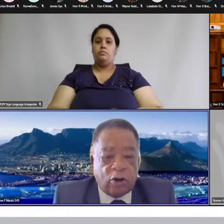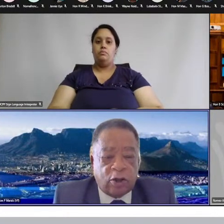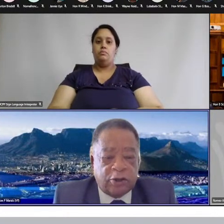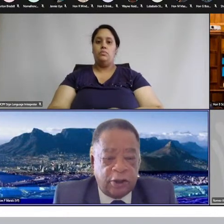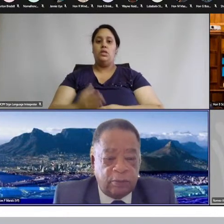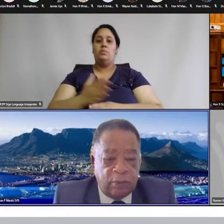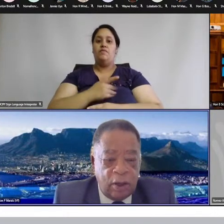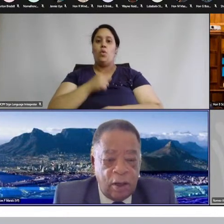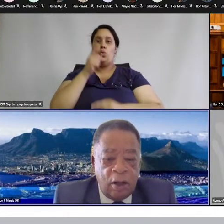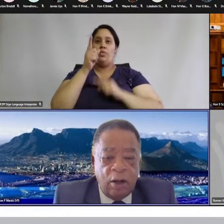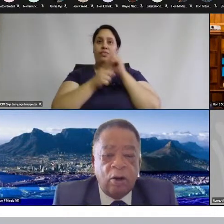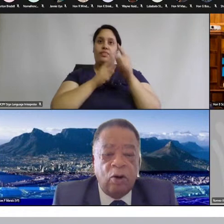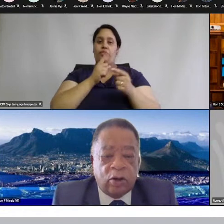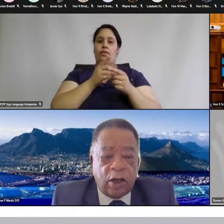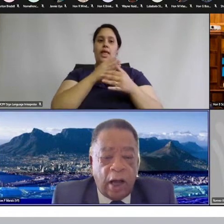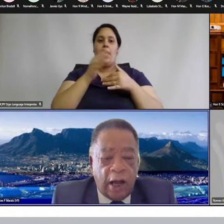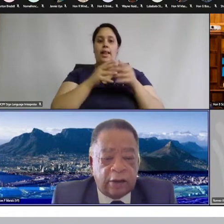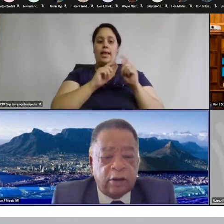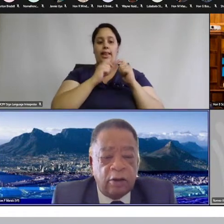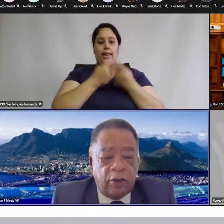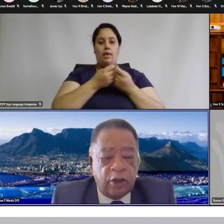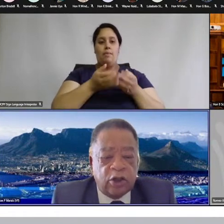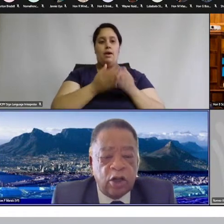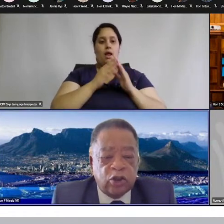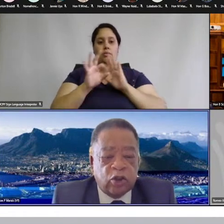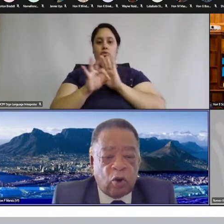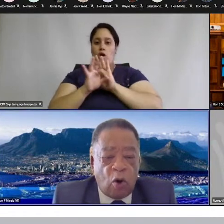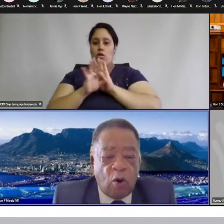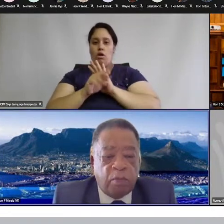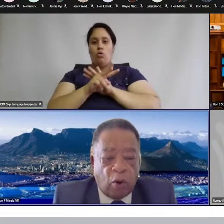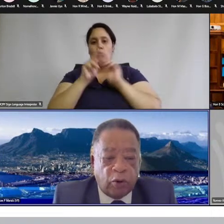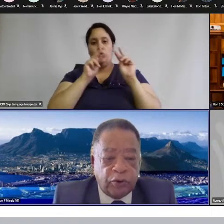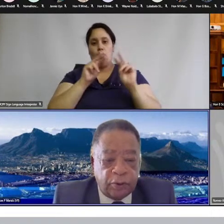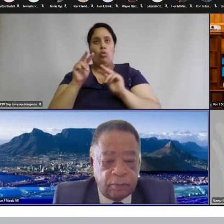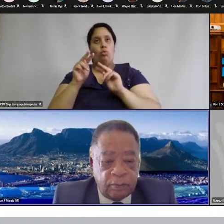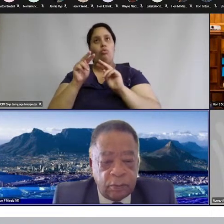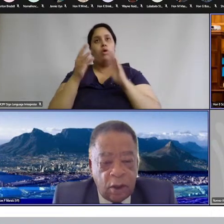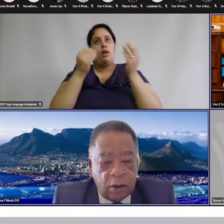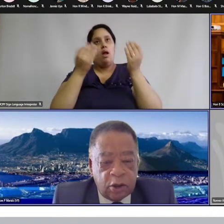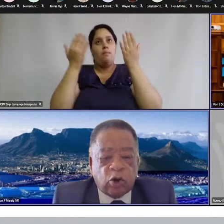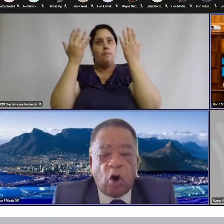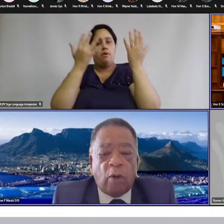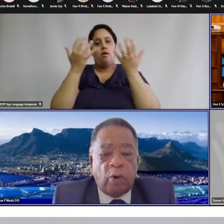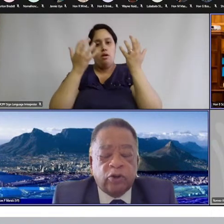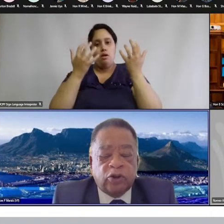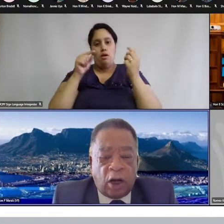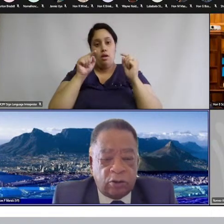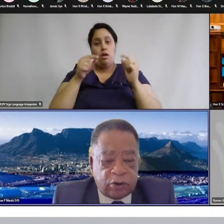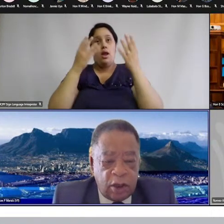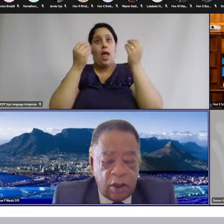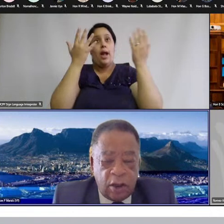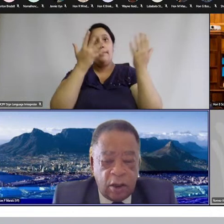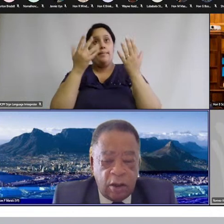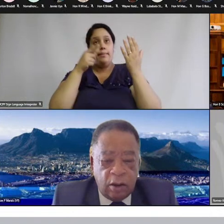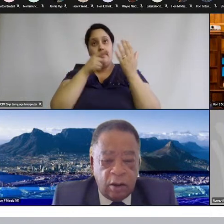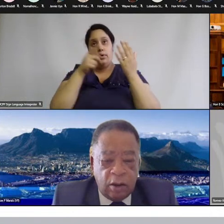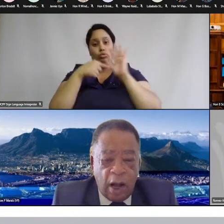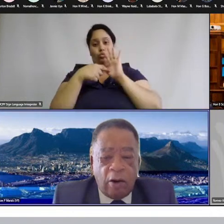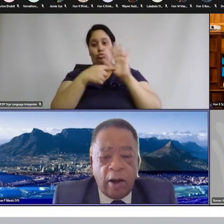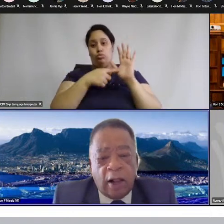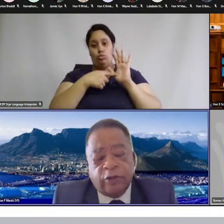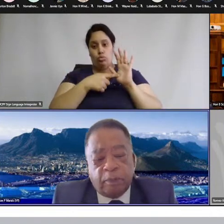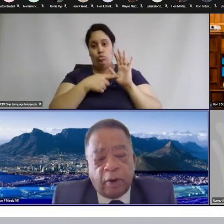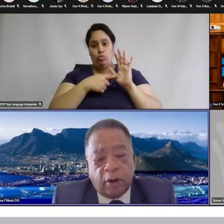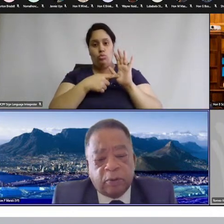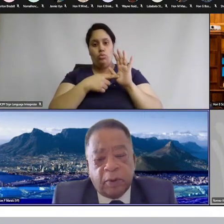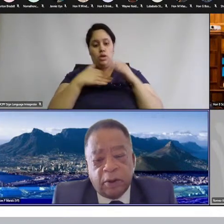or soccer team, look at the scoreboard. The scoreboard shows